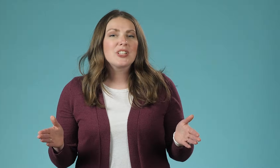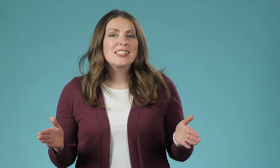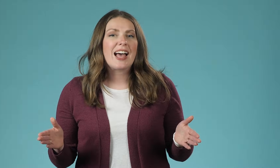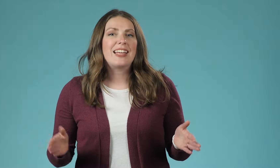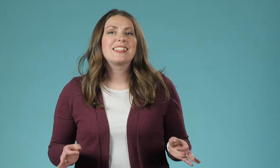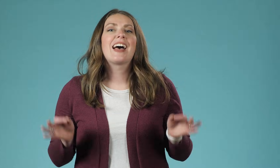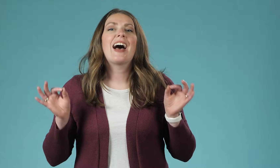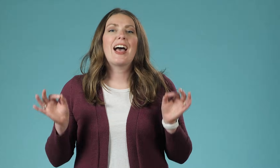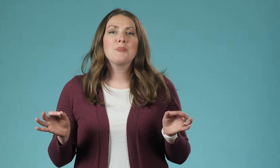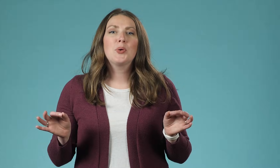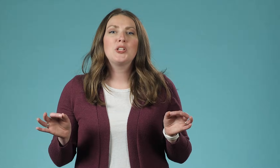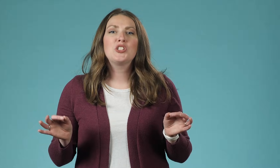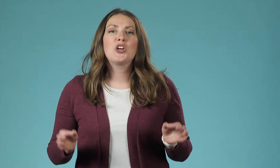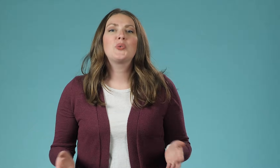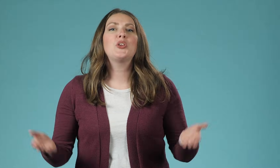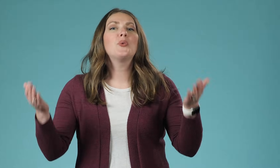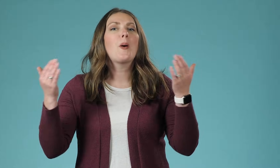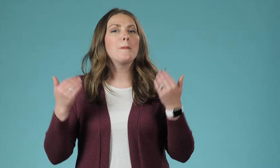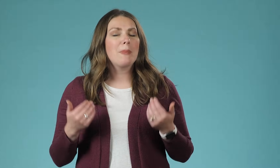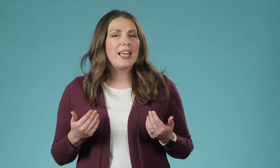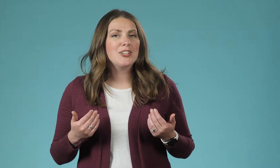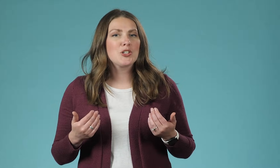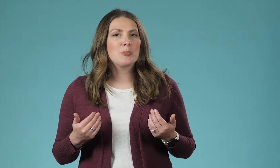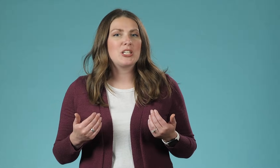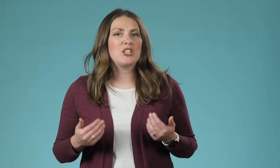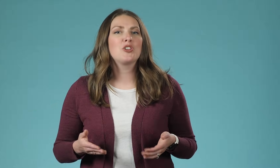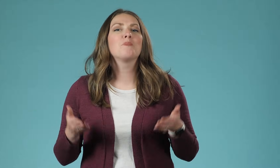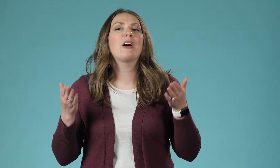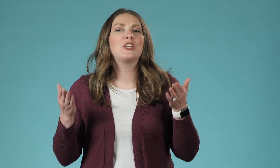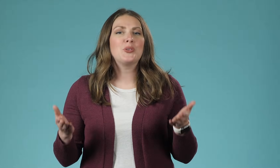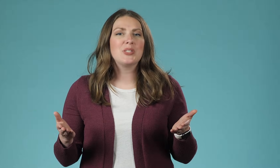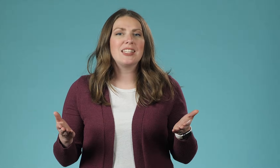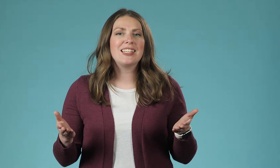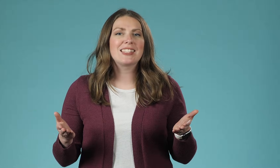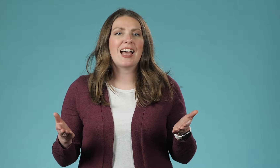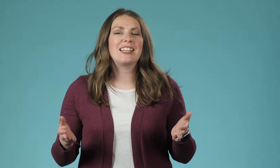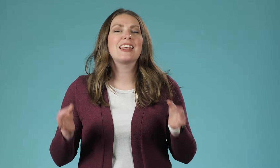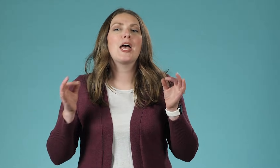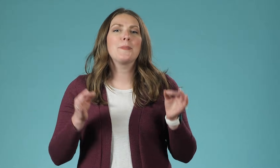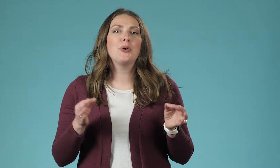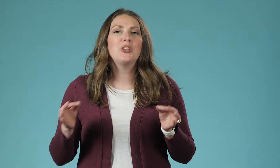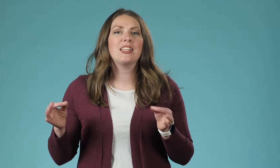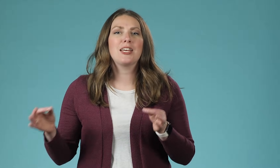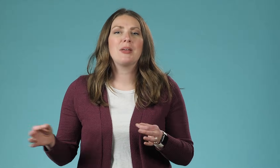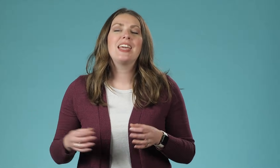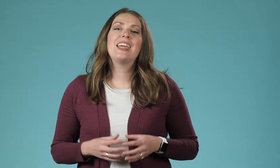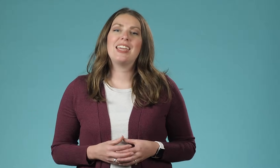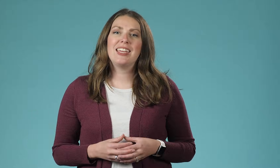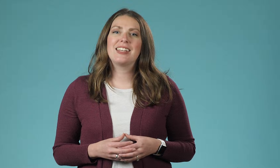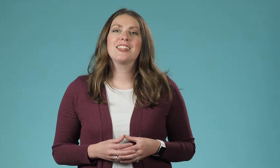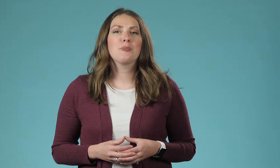the signs, I'm going to show you my interpretation by using these signs and putting them in the Pledge